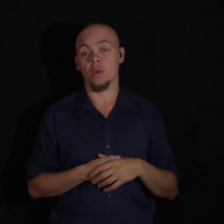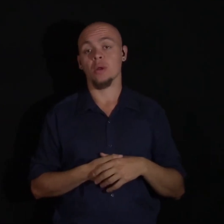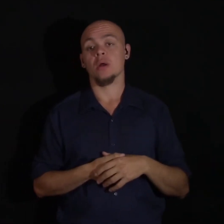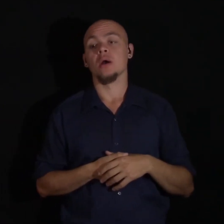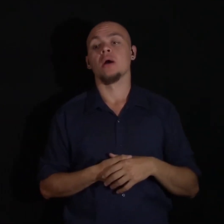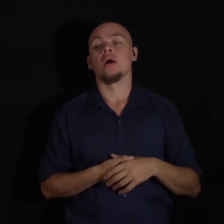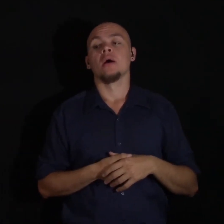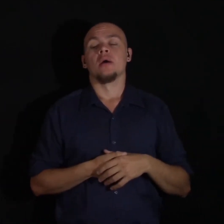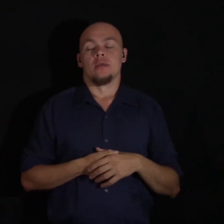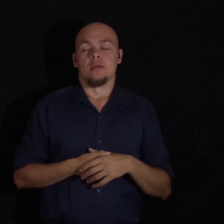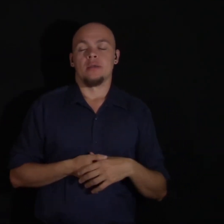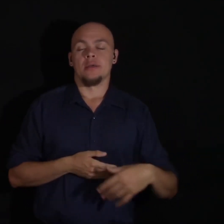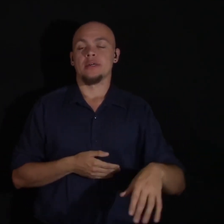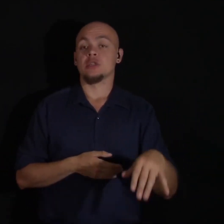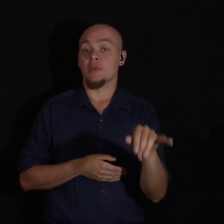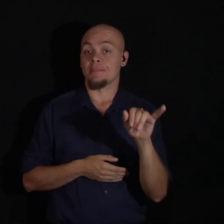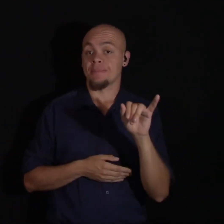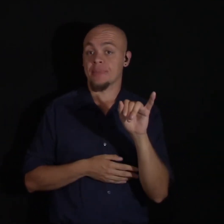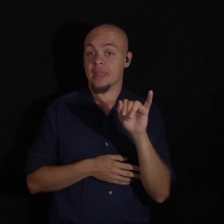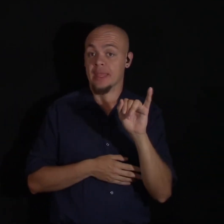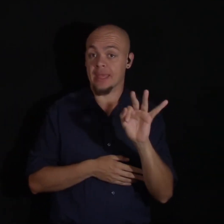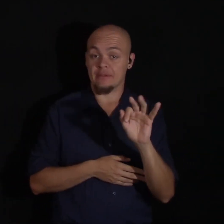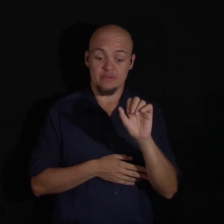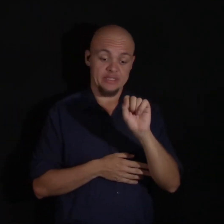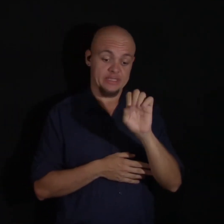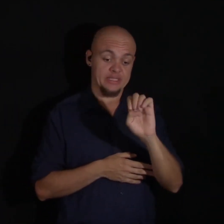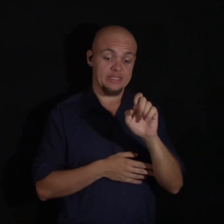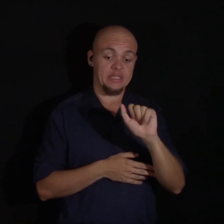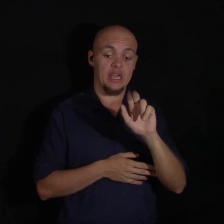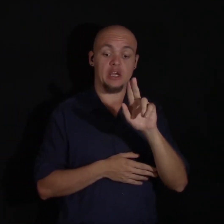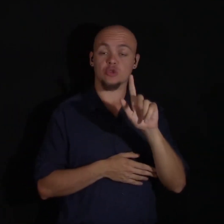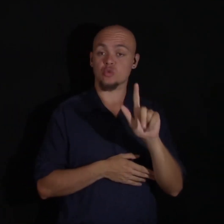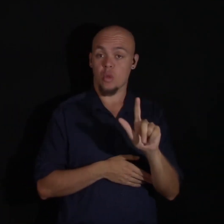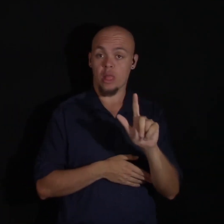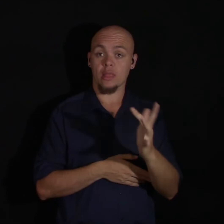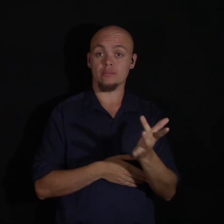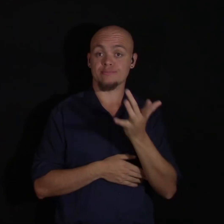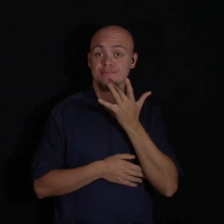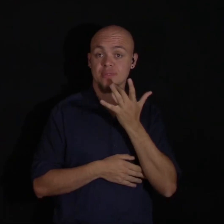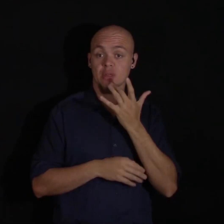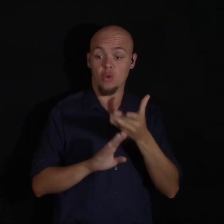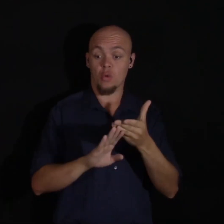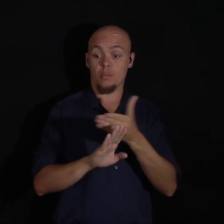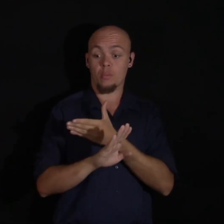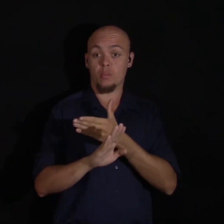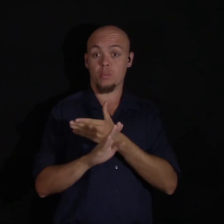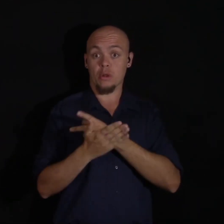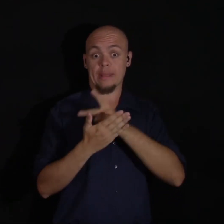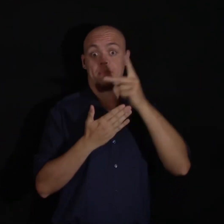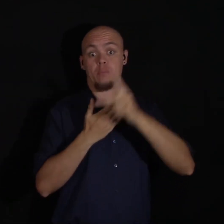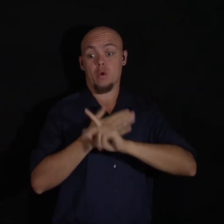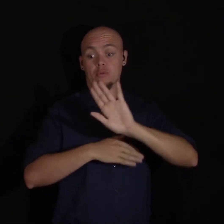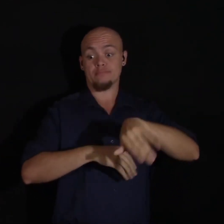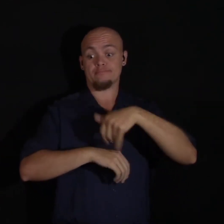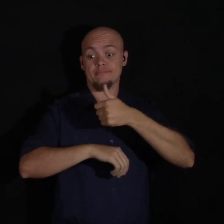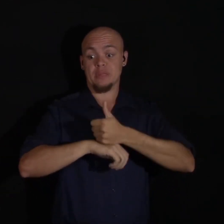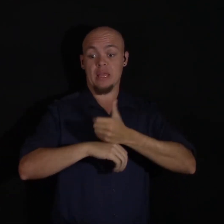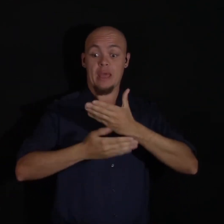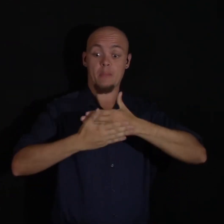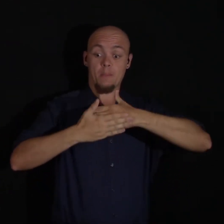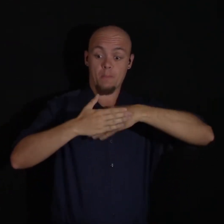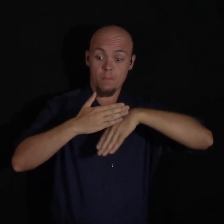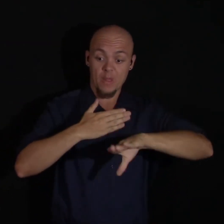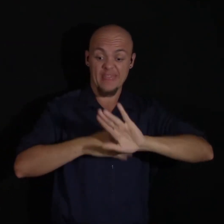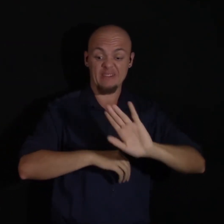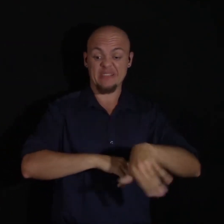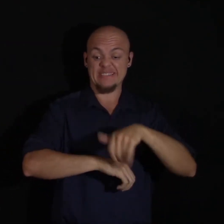said that if sexual orientation was pre-programmed at birth, if it was biologically